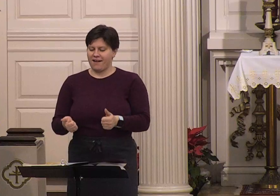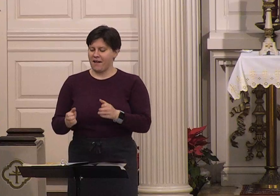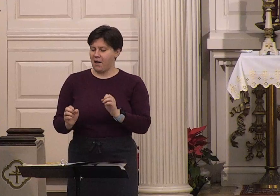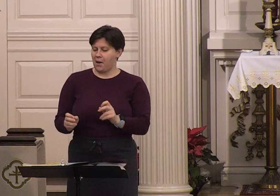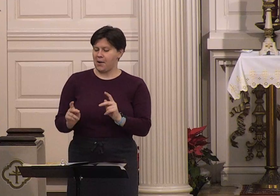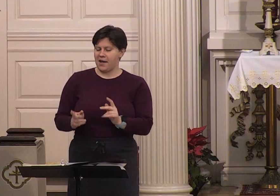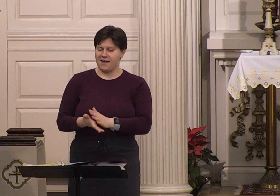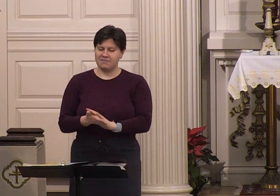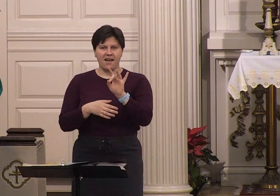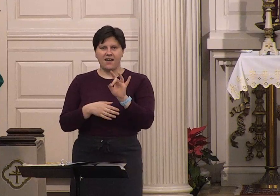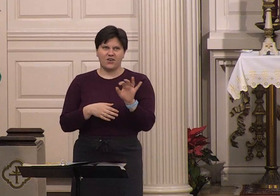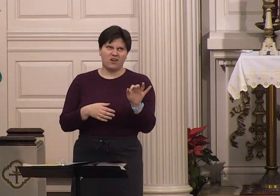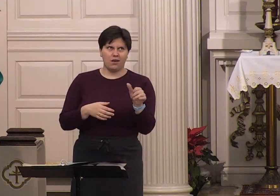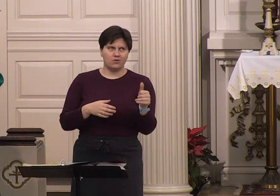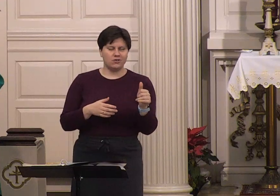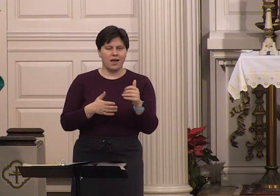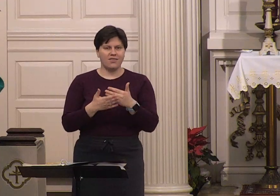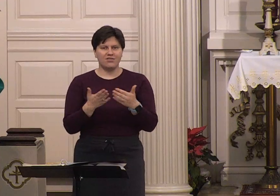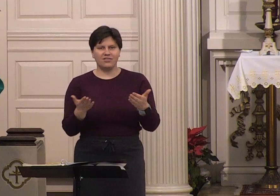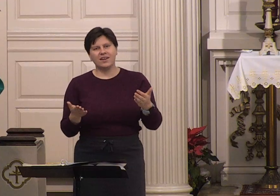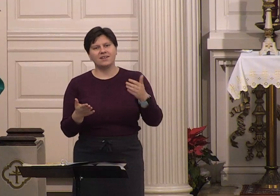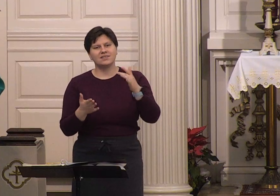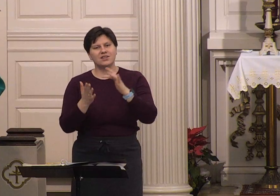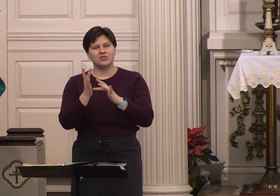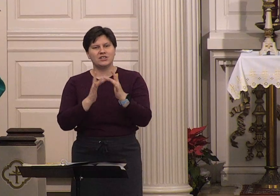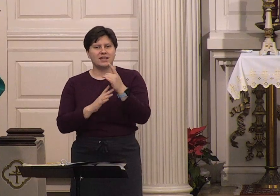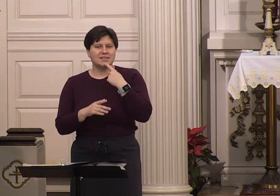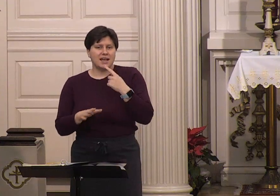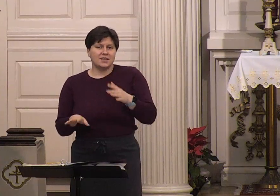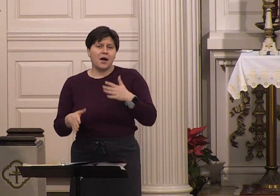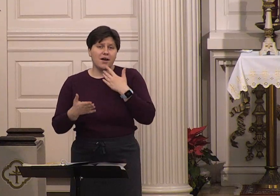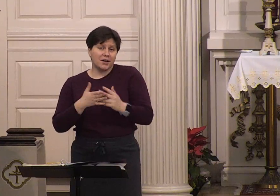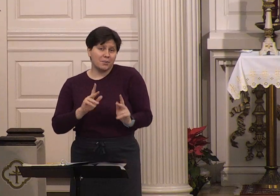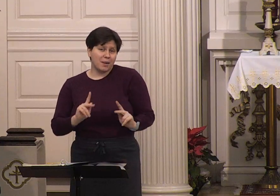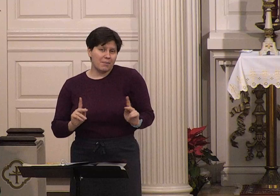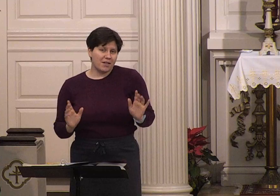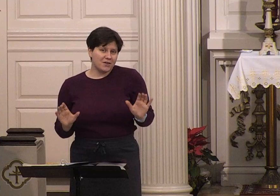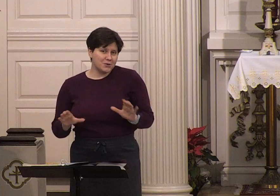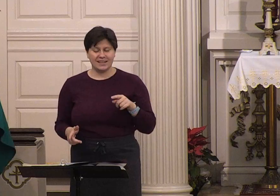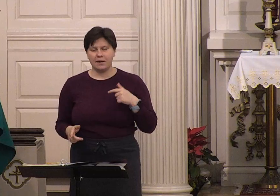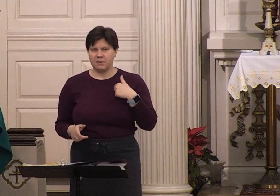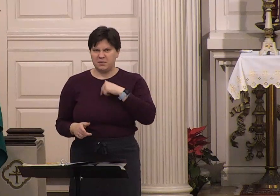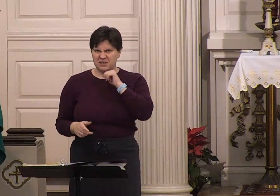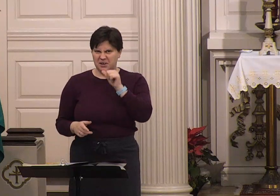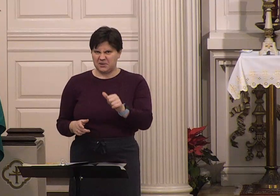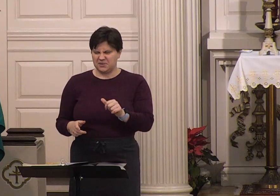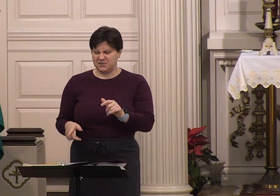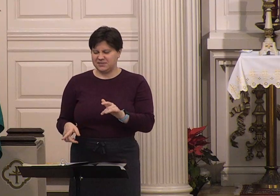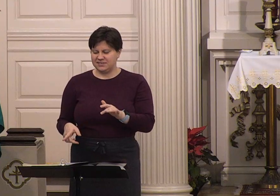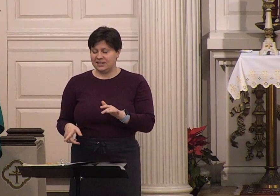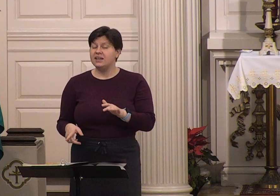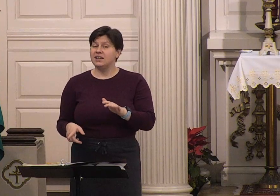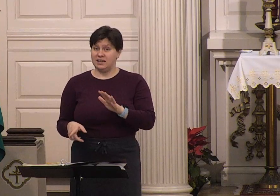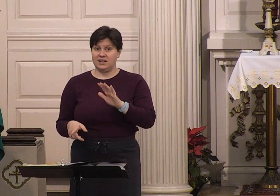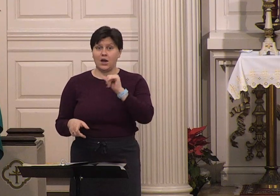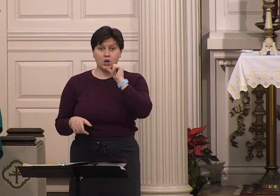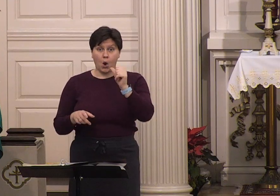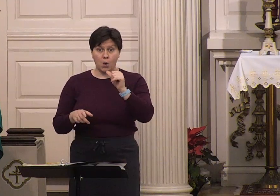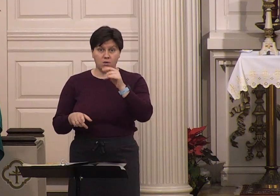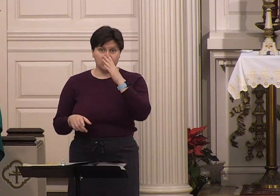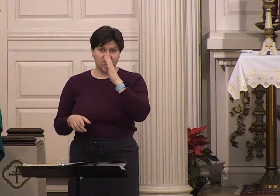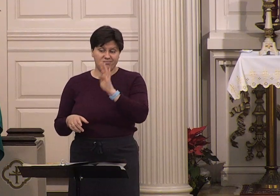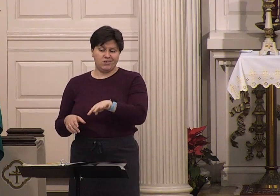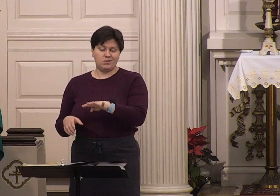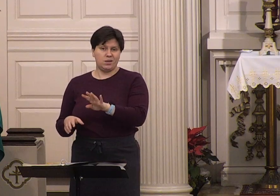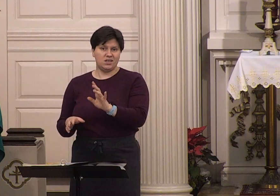8 or 9 or 10 things that Jesus says the good boys and girls do, but which we mostly don't, please remember, Jesus never